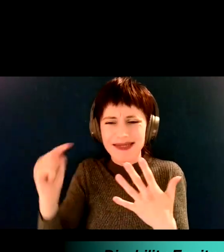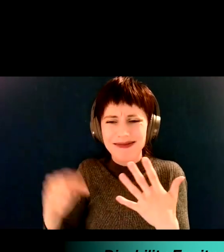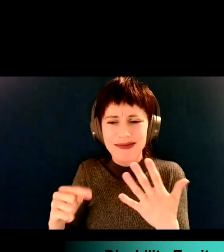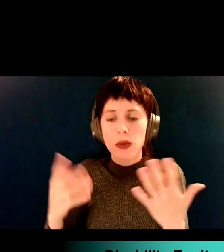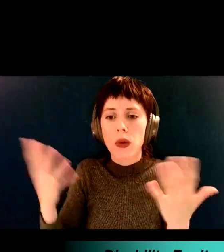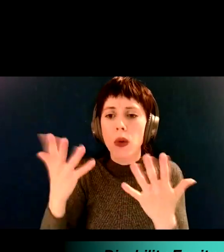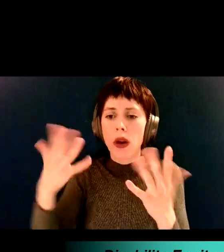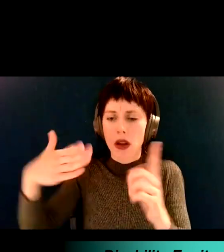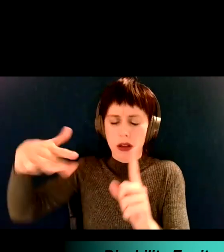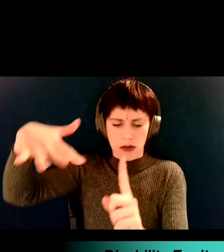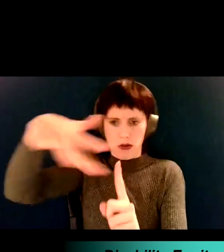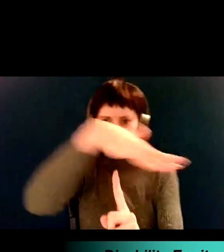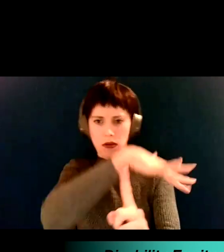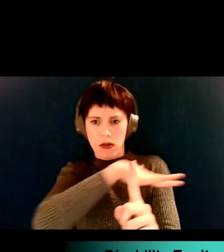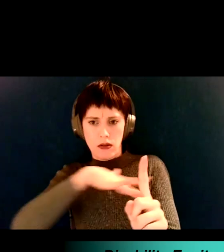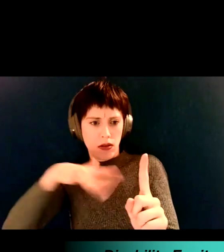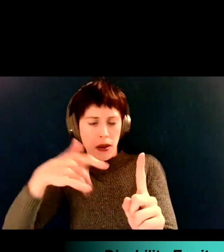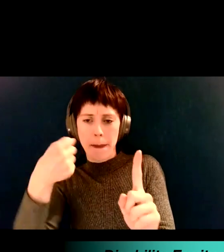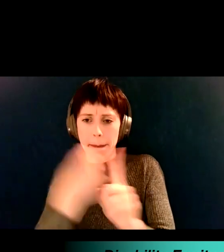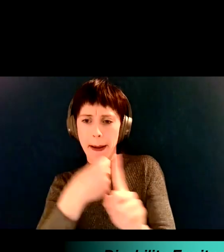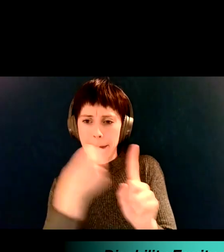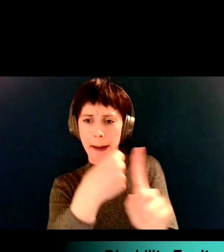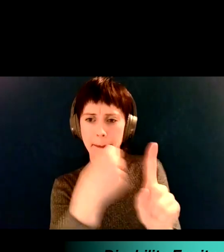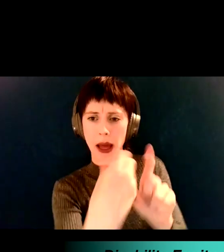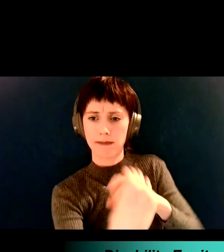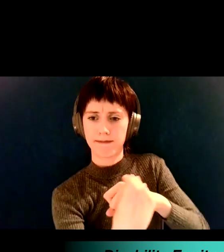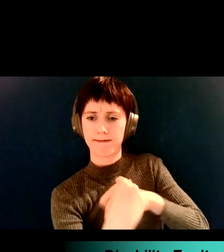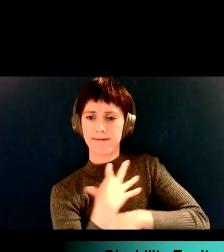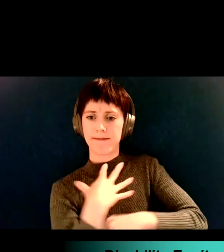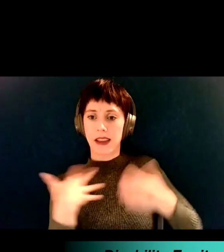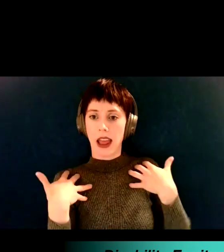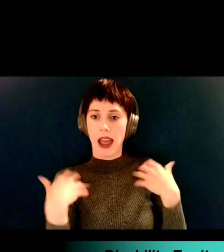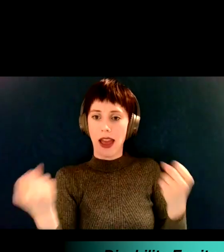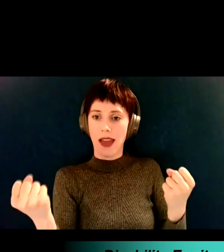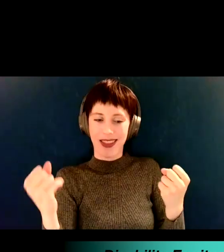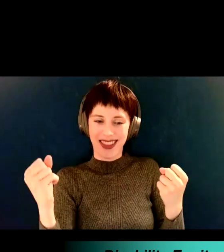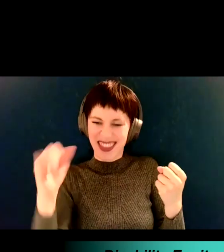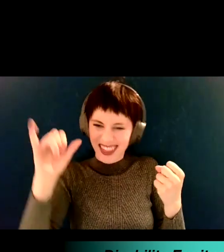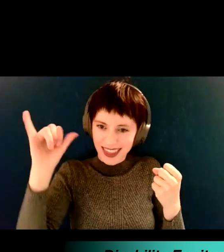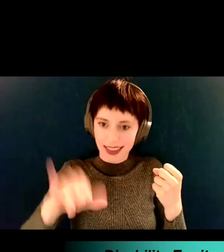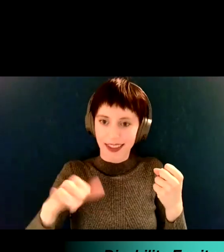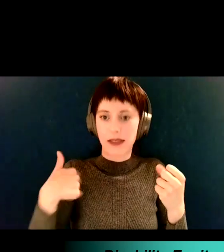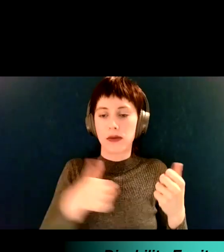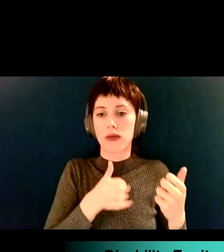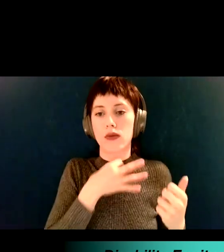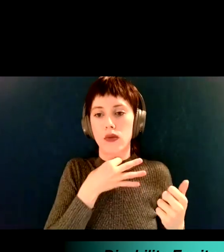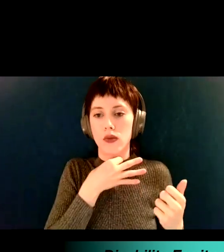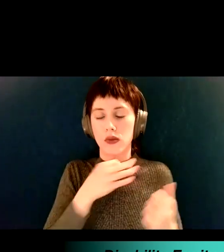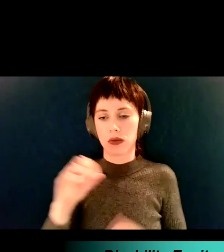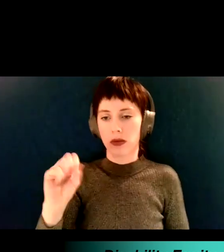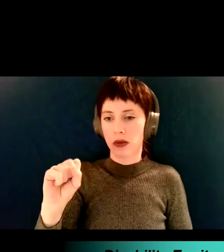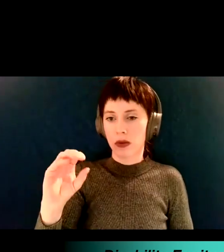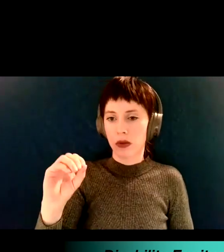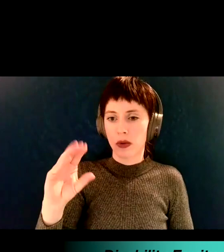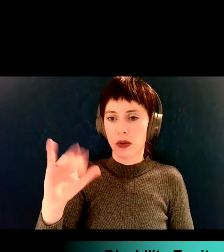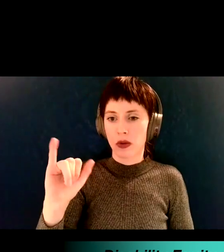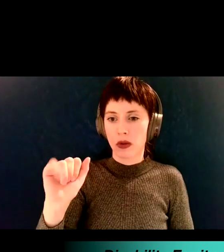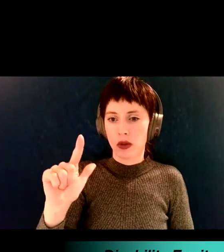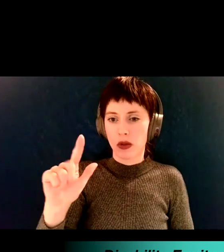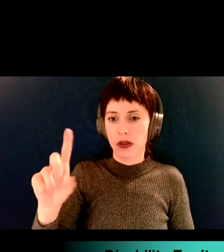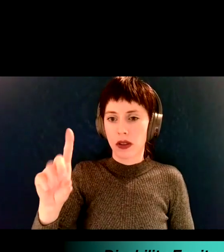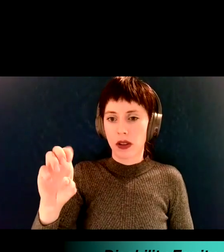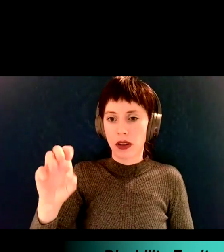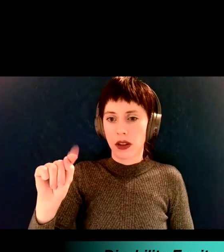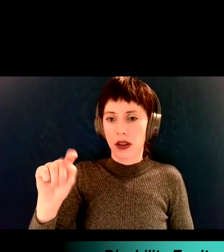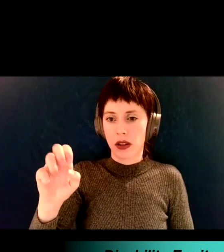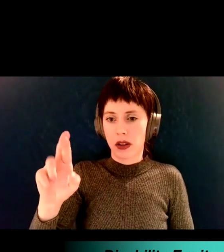of health, which are very, very extensive. So, yeah, we hope people will, will take the survey if they feel that